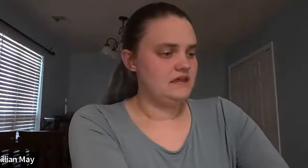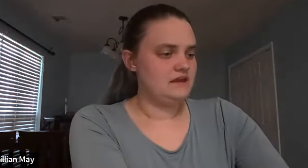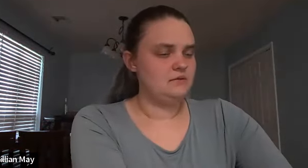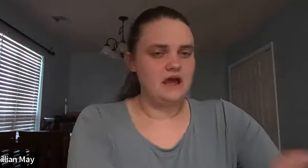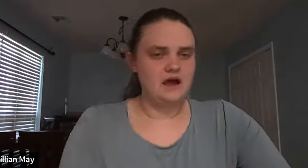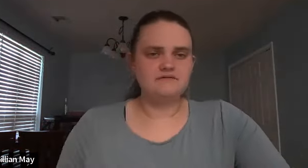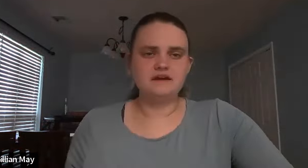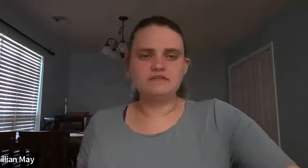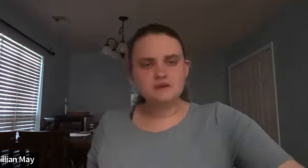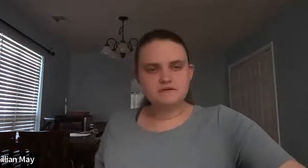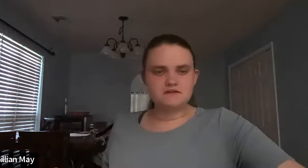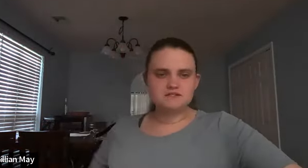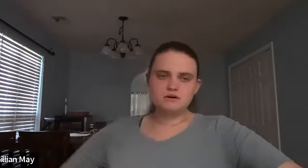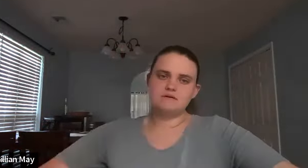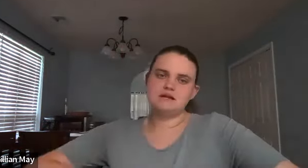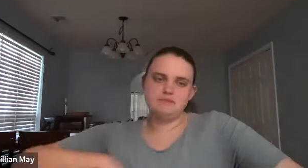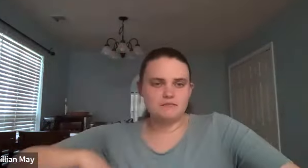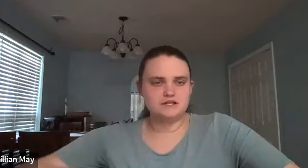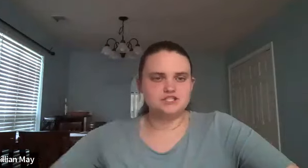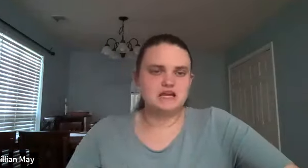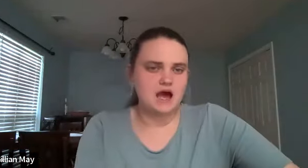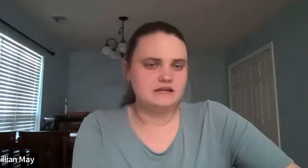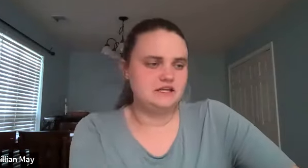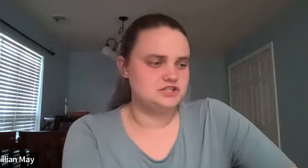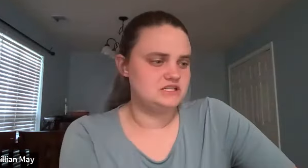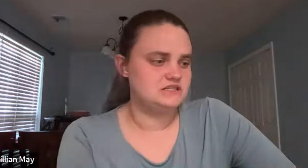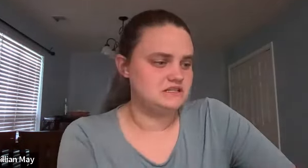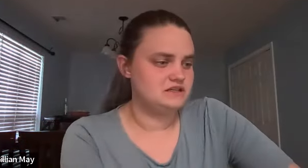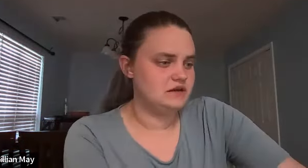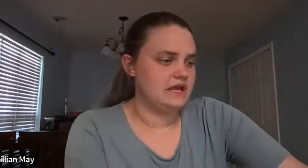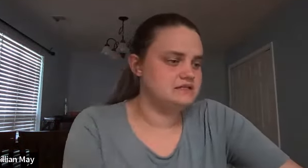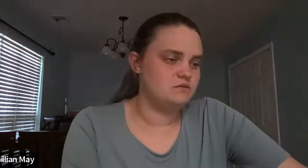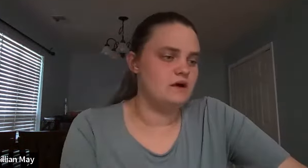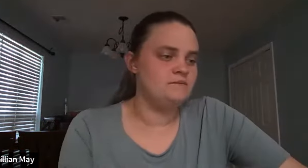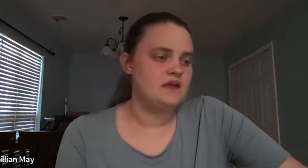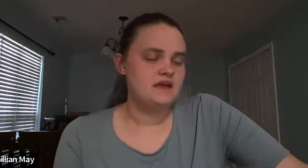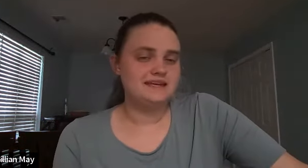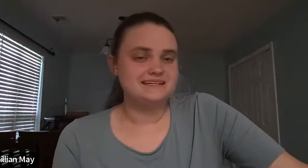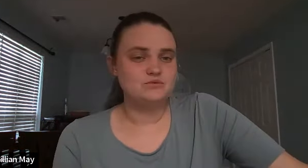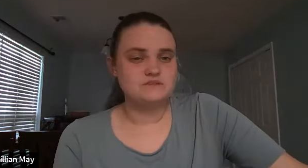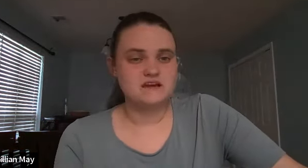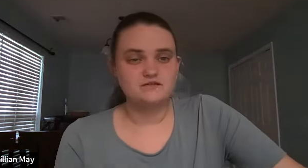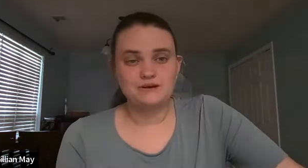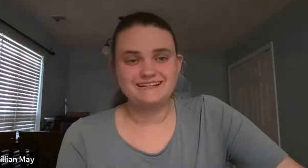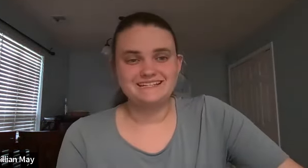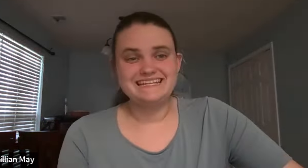Then we have, now I think we've done this one already, but I'm going to just add it here just in case as well. And is the sign for